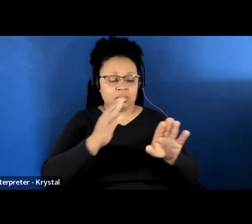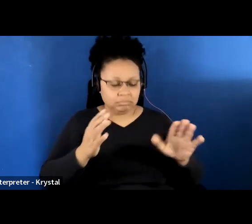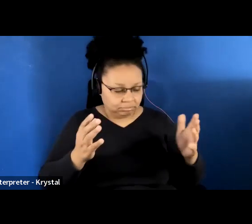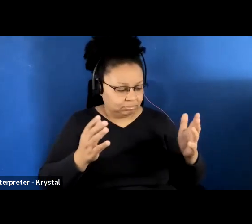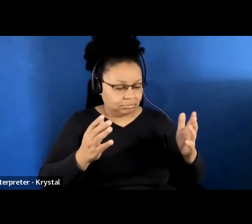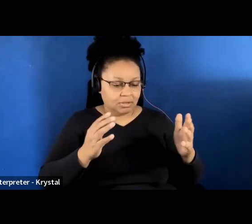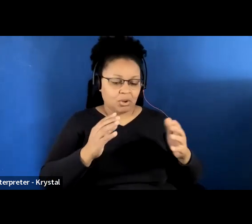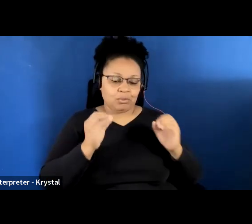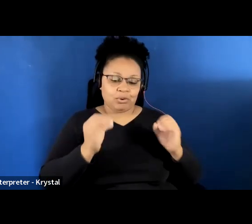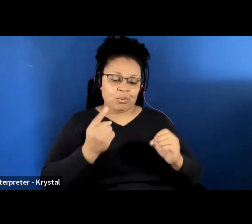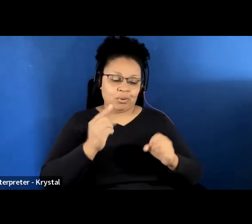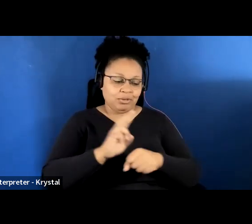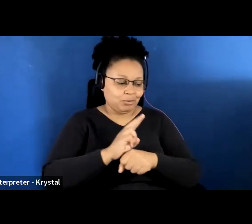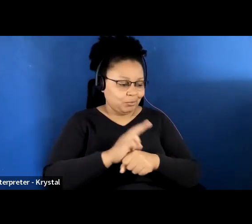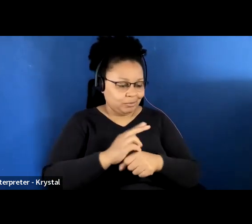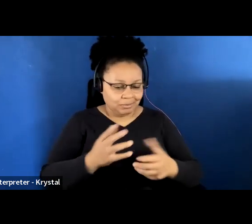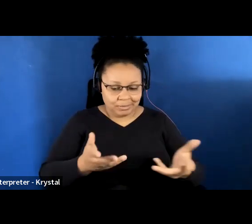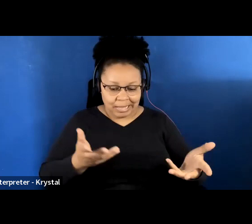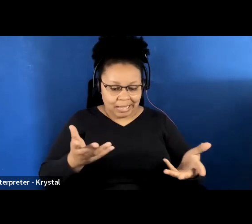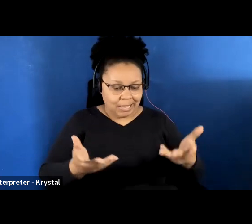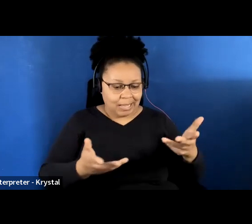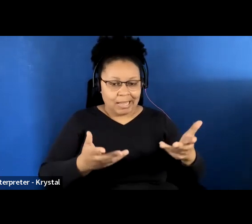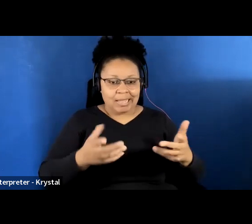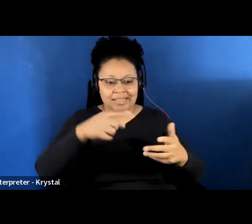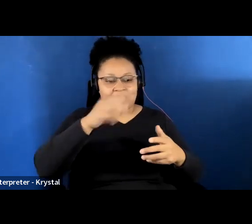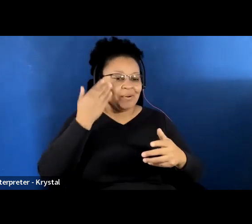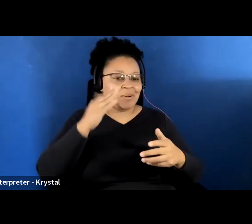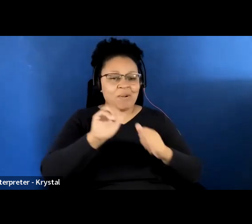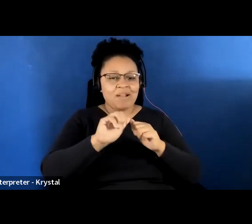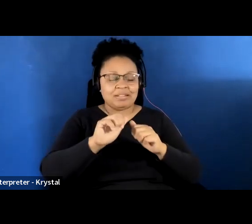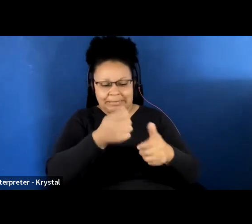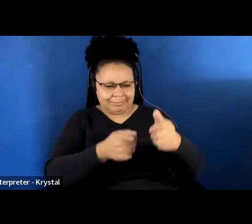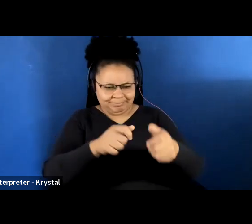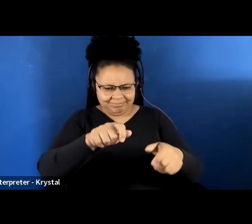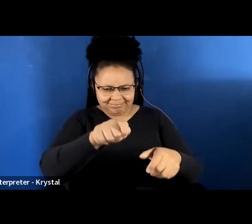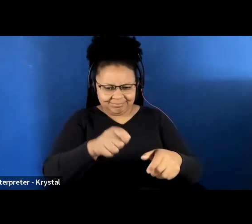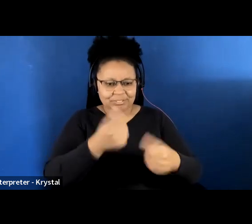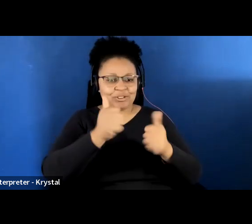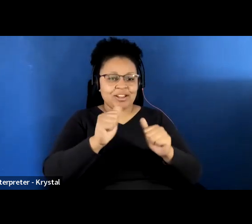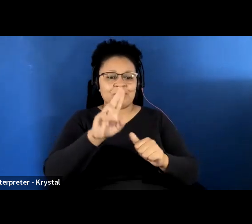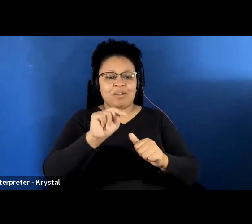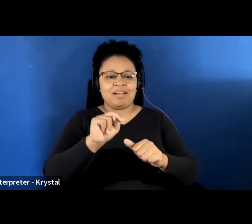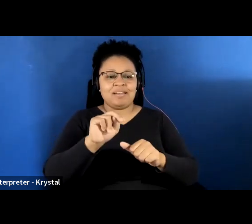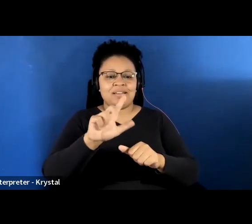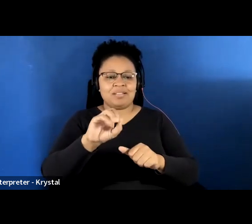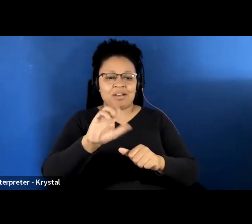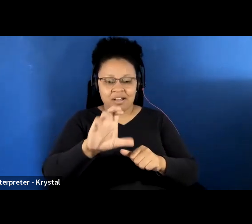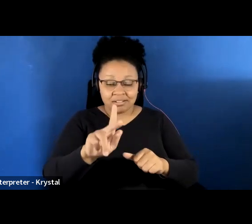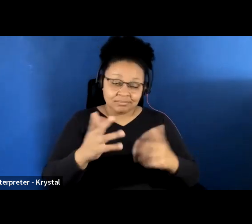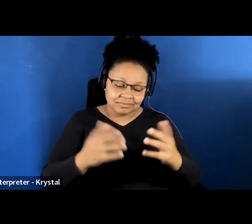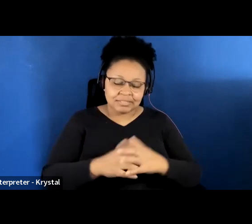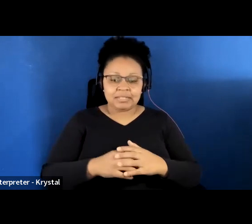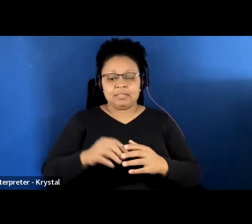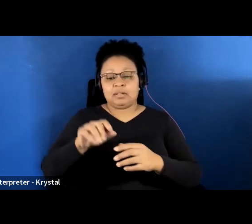uses this door because they can't figure out how to unlock it and so forth. You have a question, and that is, how long would you